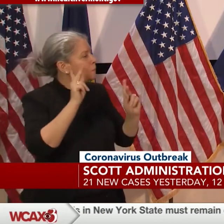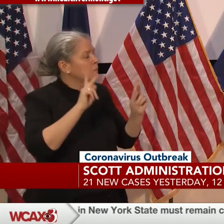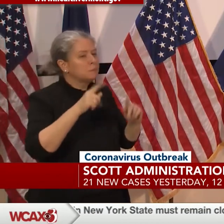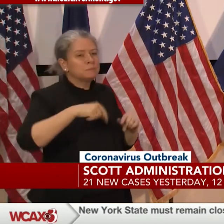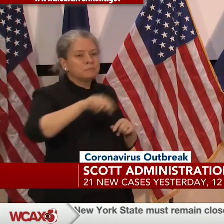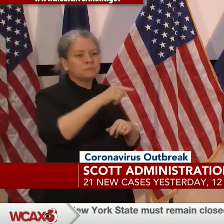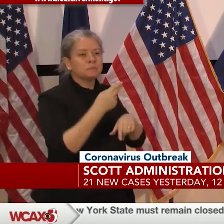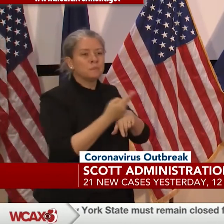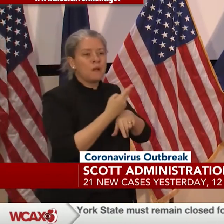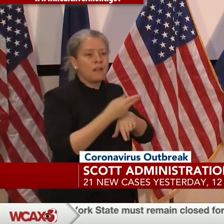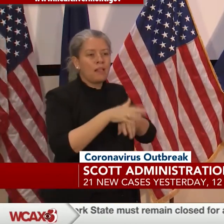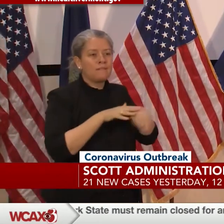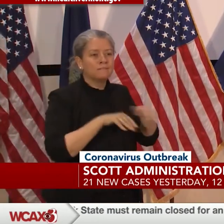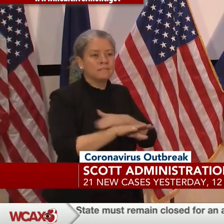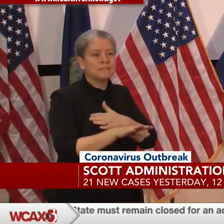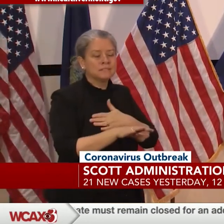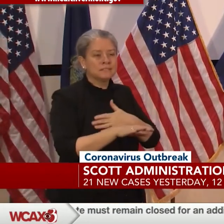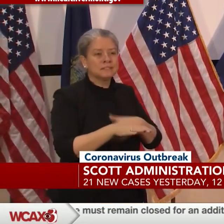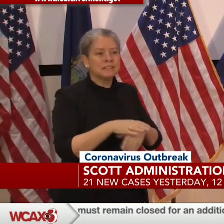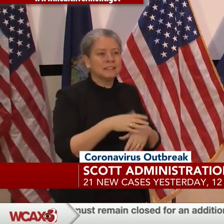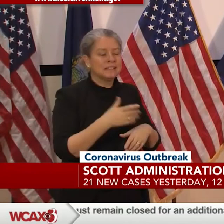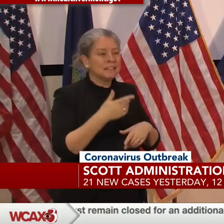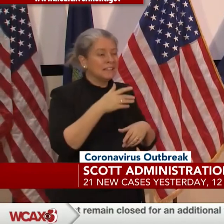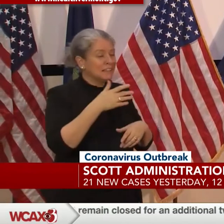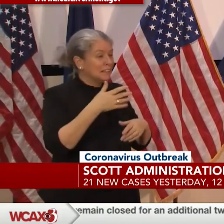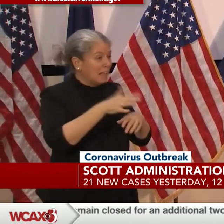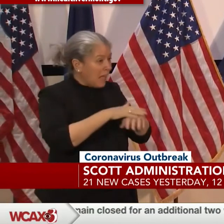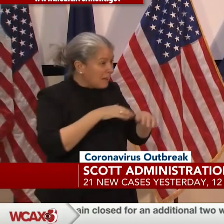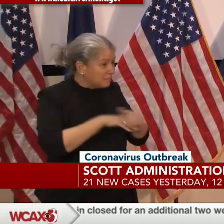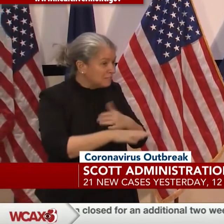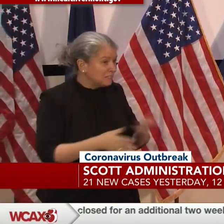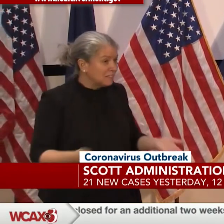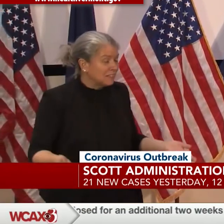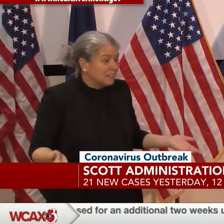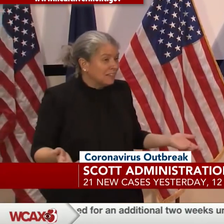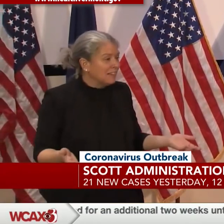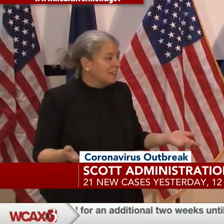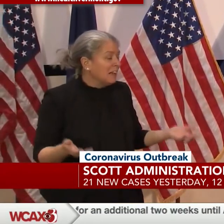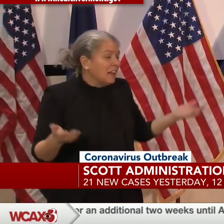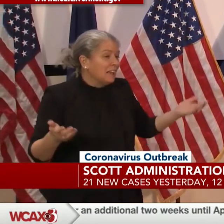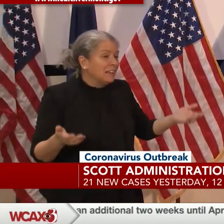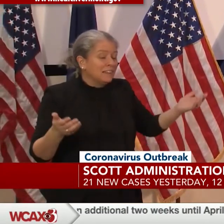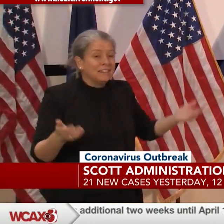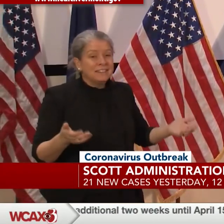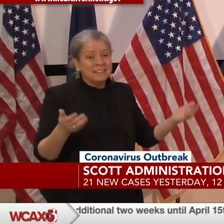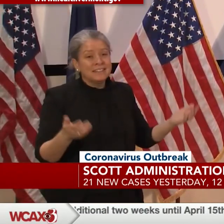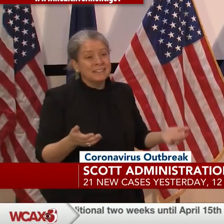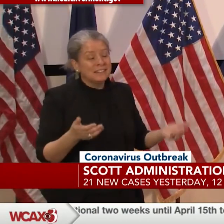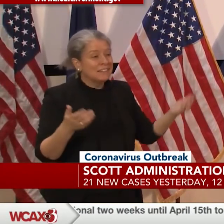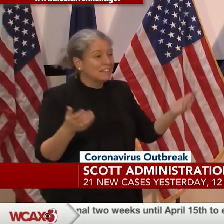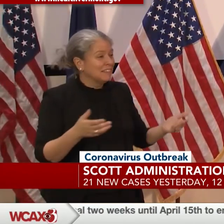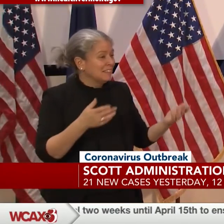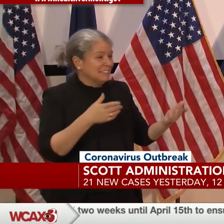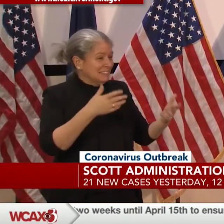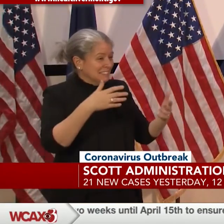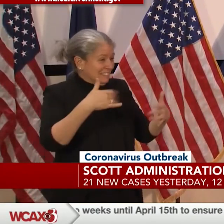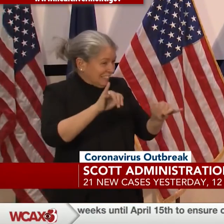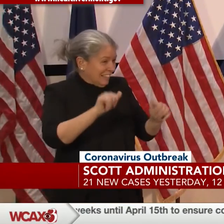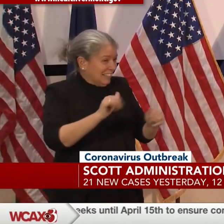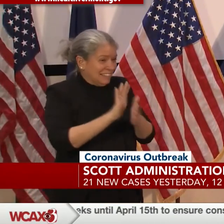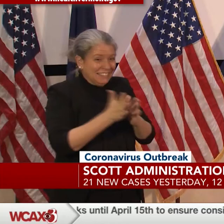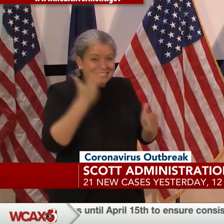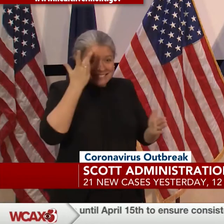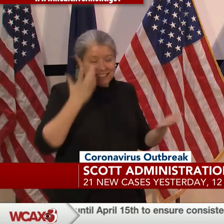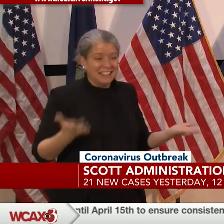instance. That doesn't necessarily provide relief, and it doesn't insulate you from